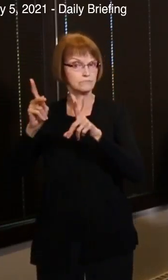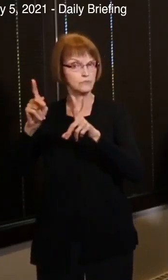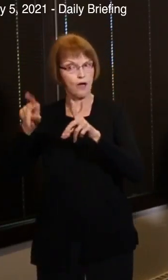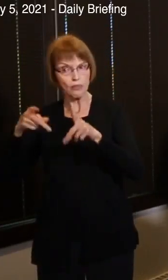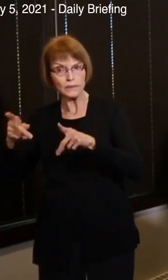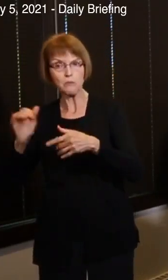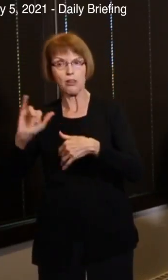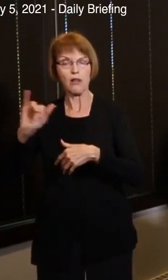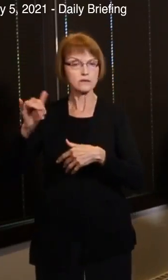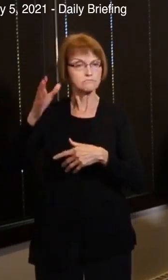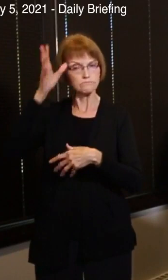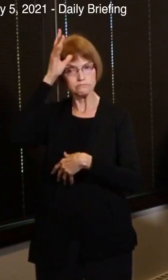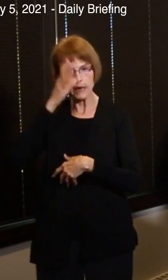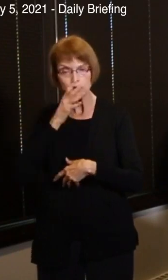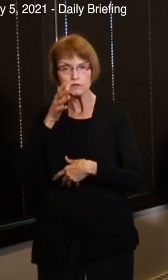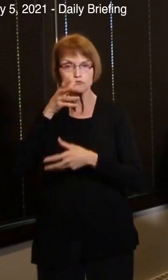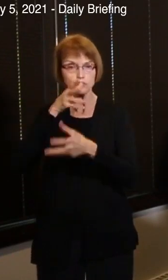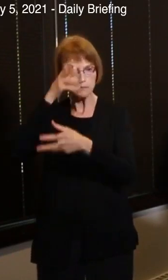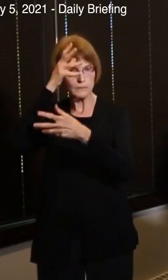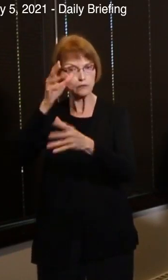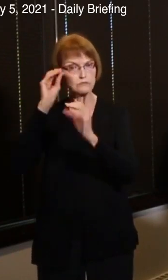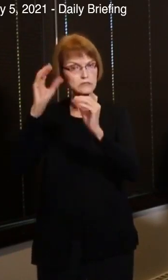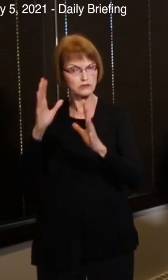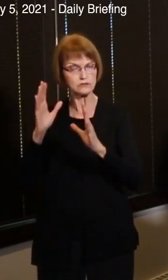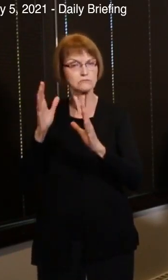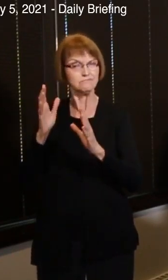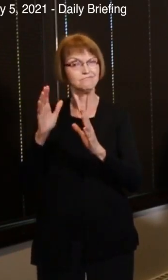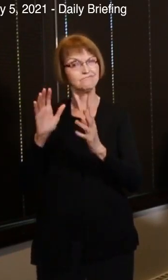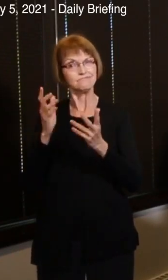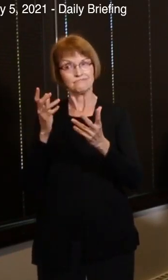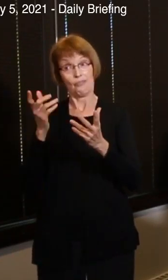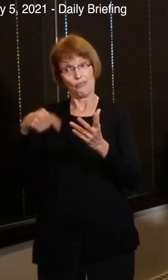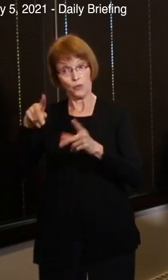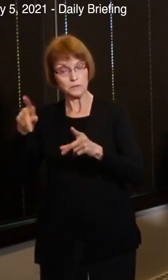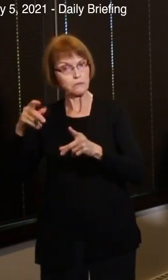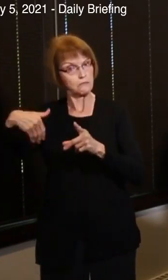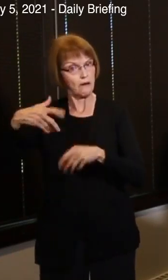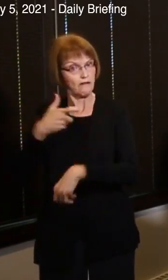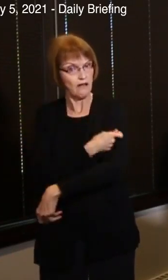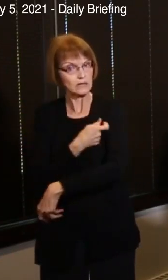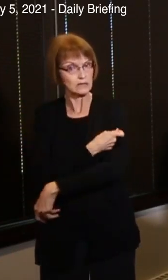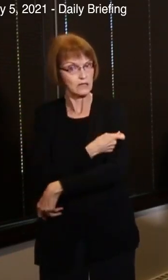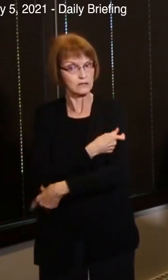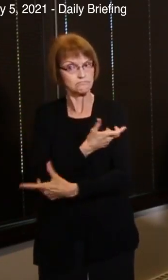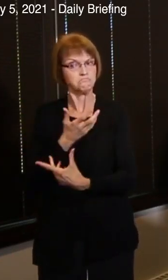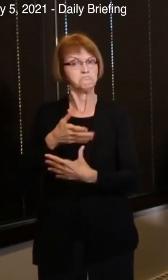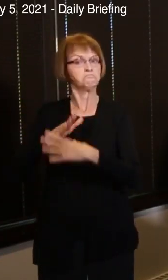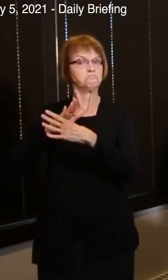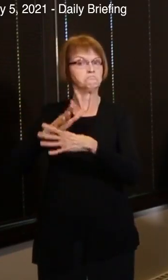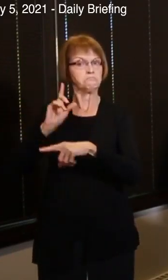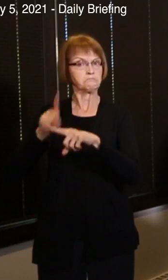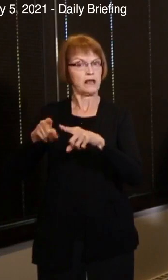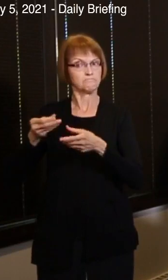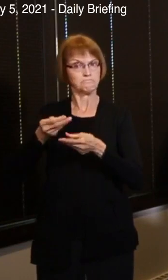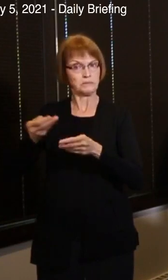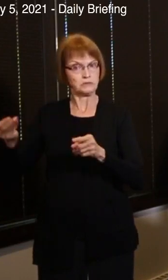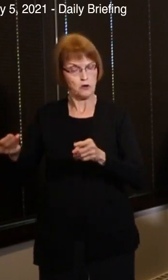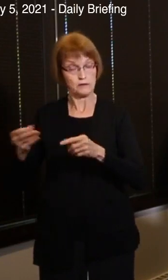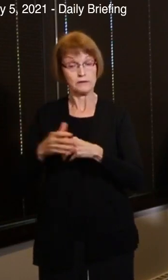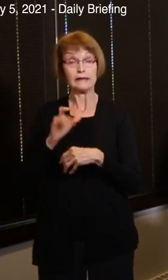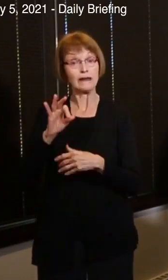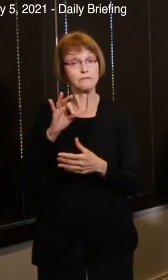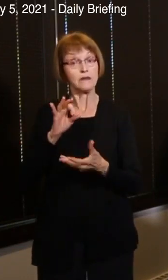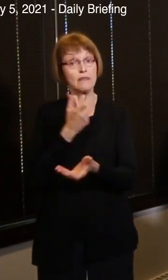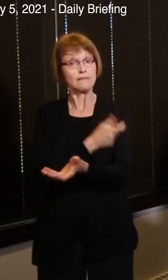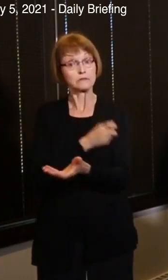as parents, grandparents, teachers, and others that are still not vaccinated. Now, if the vaccine is authorized, we'll